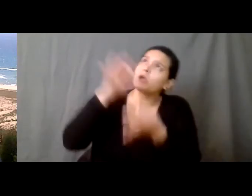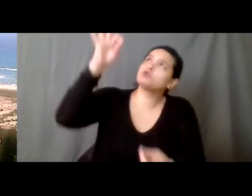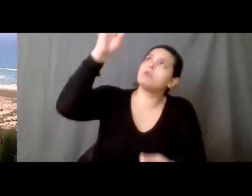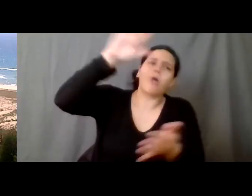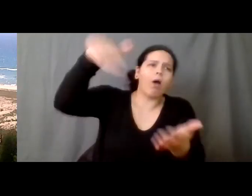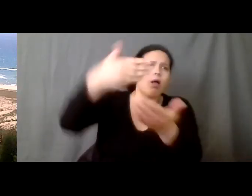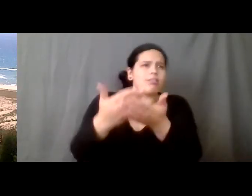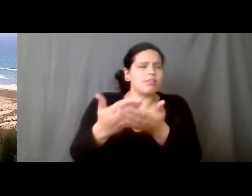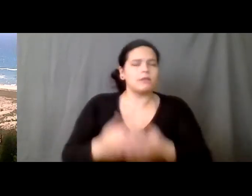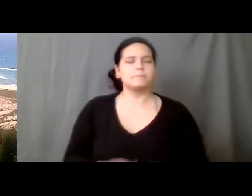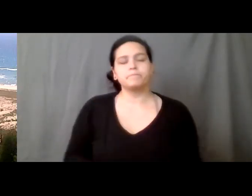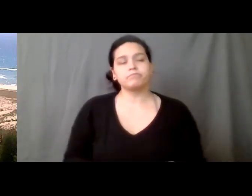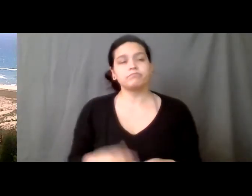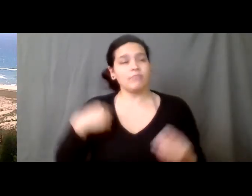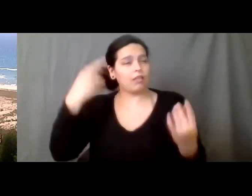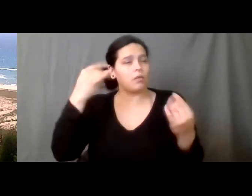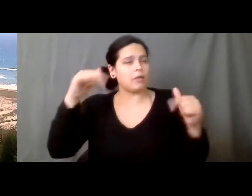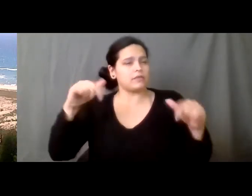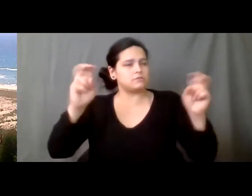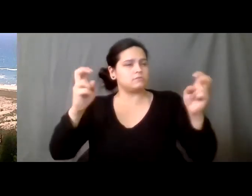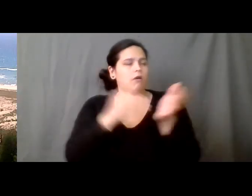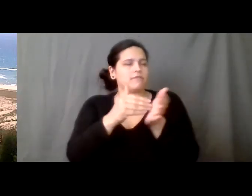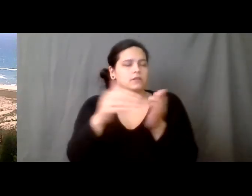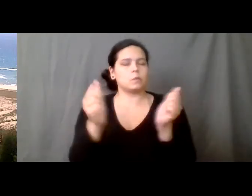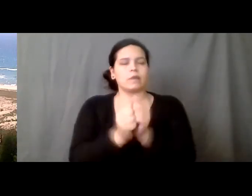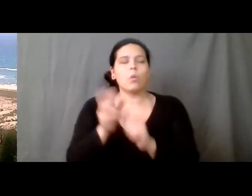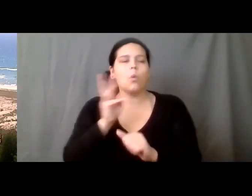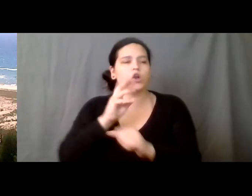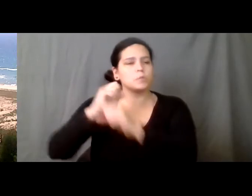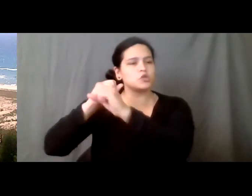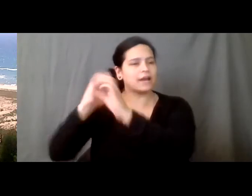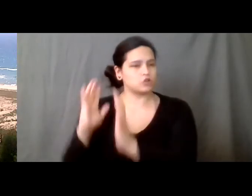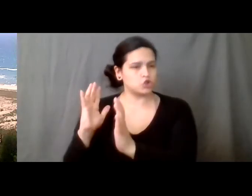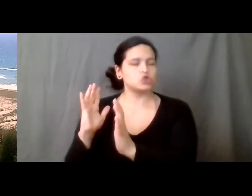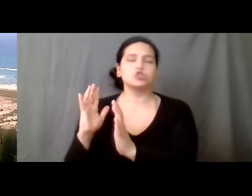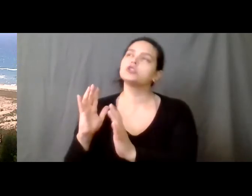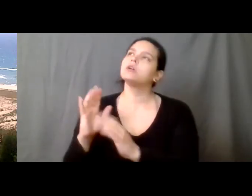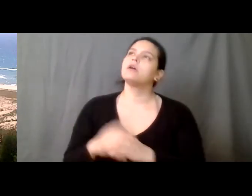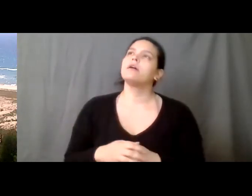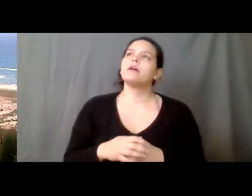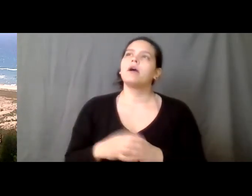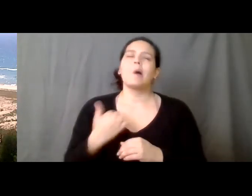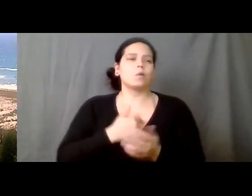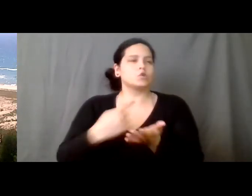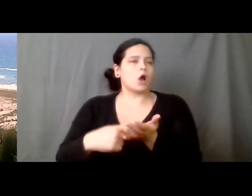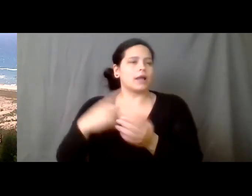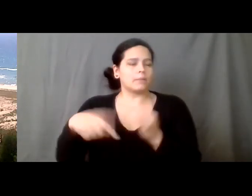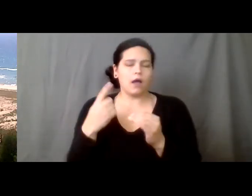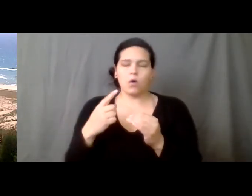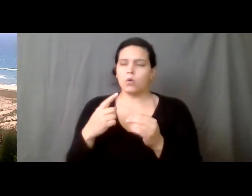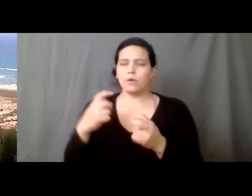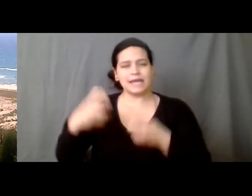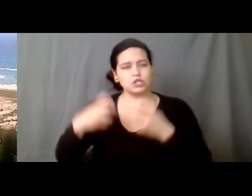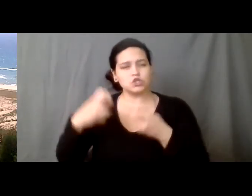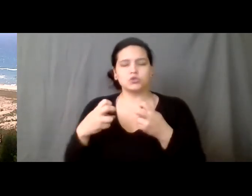lot while we were talking a lot about water protectors, and we were talking about the whole issues of